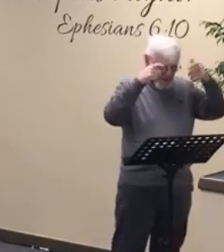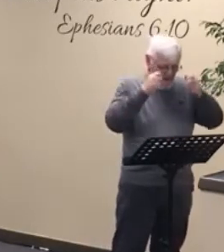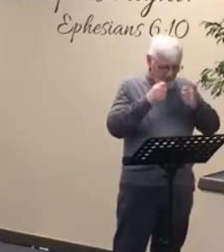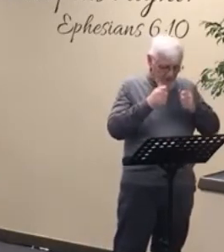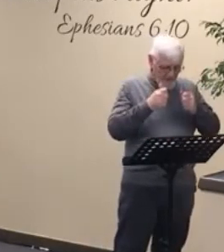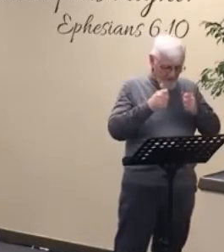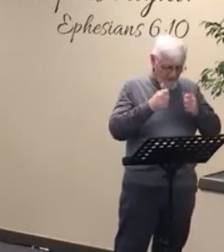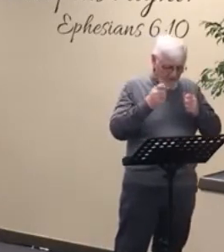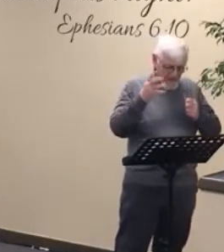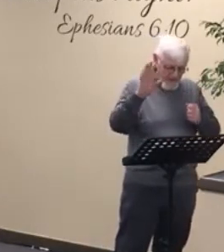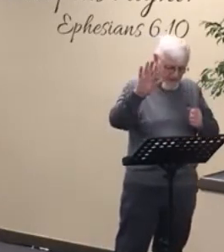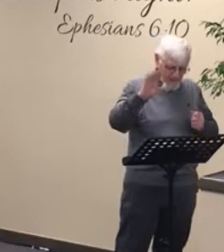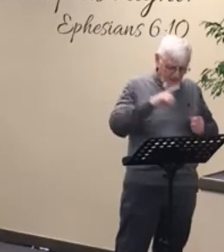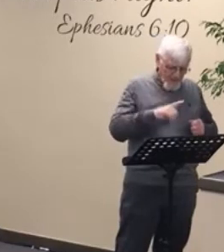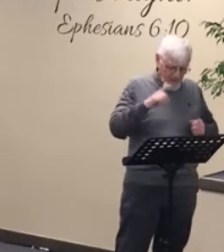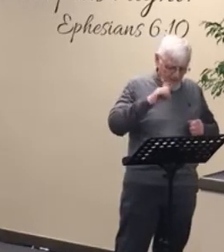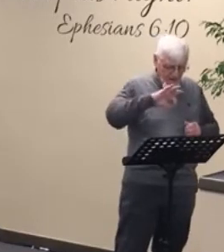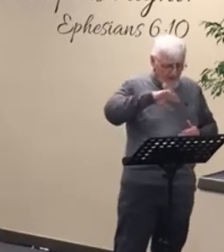him